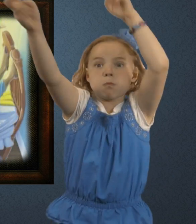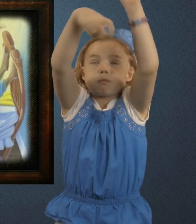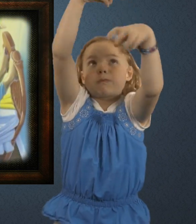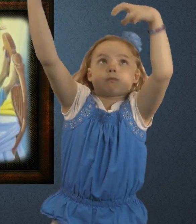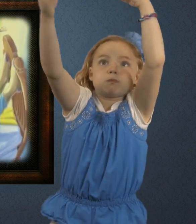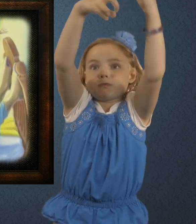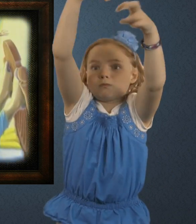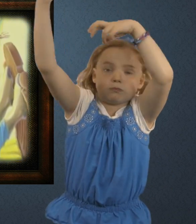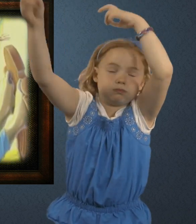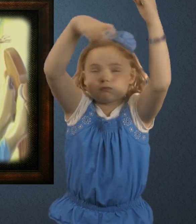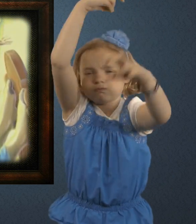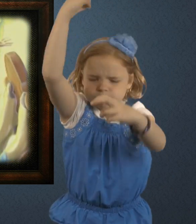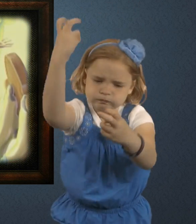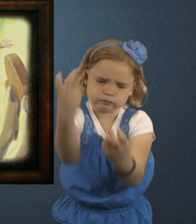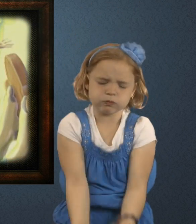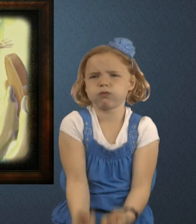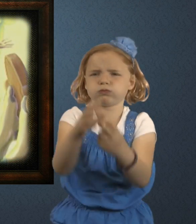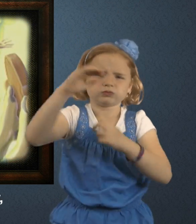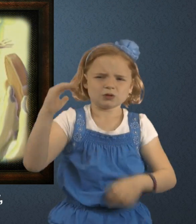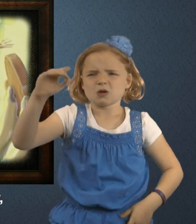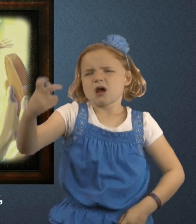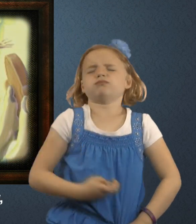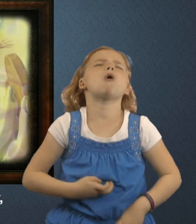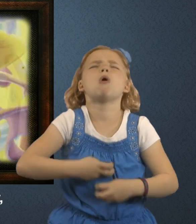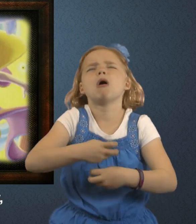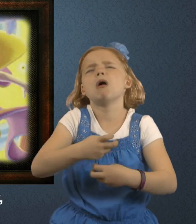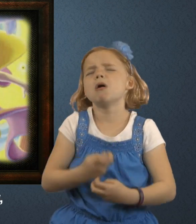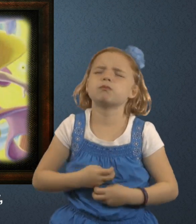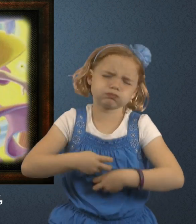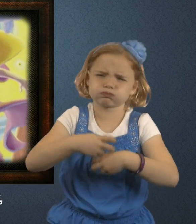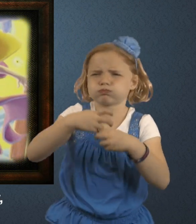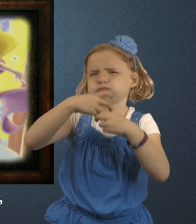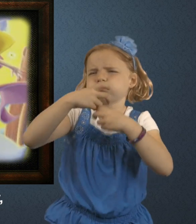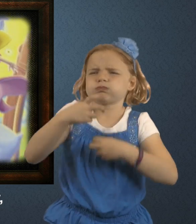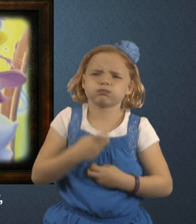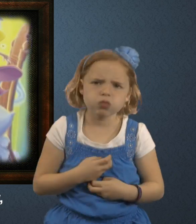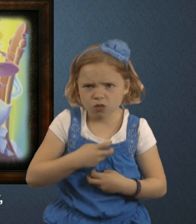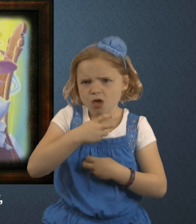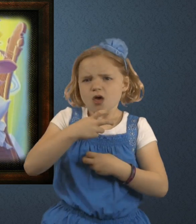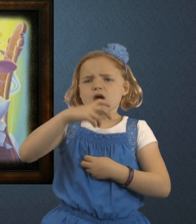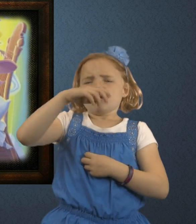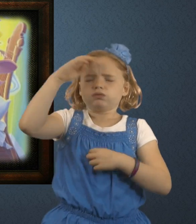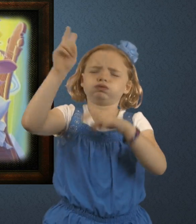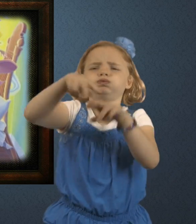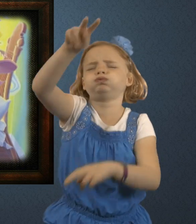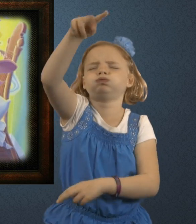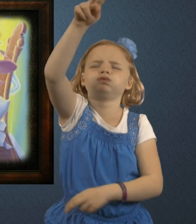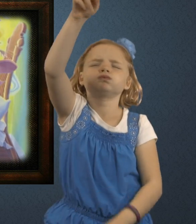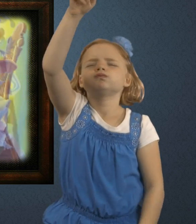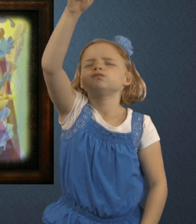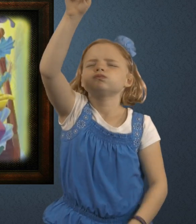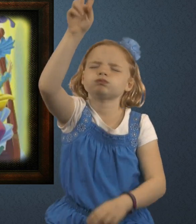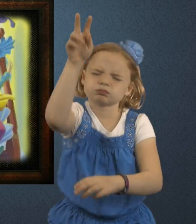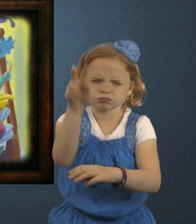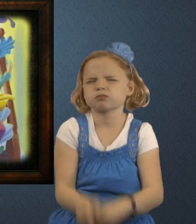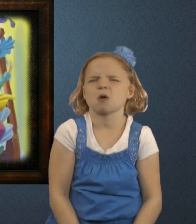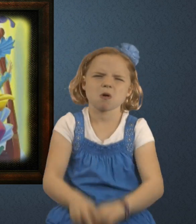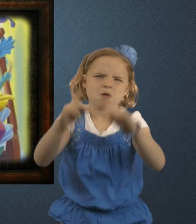who bumps the granny, who breaks